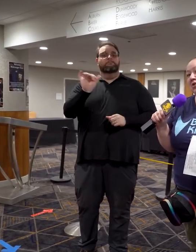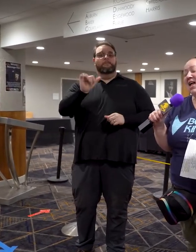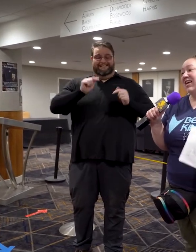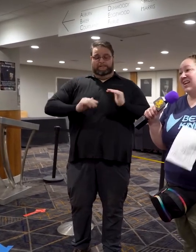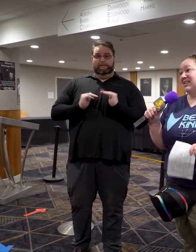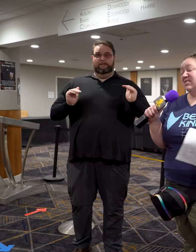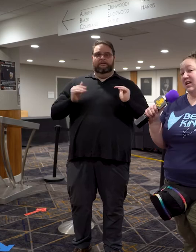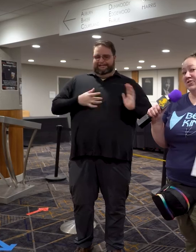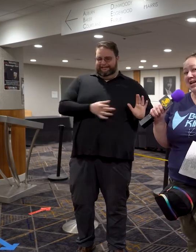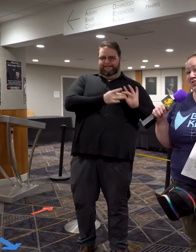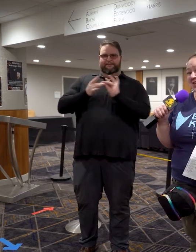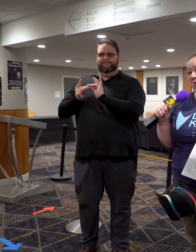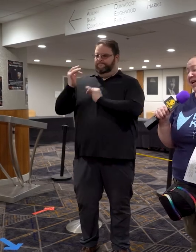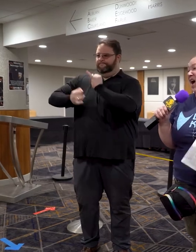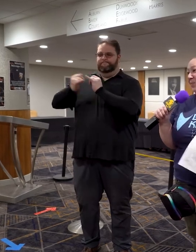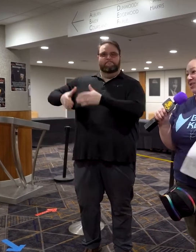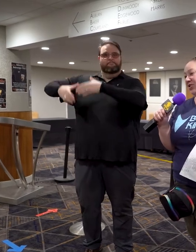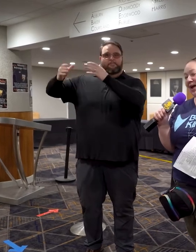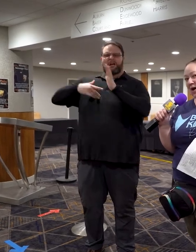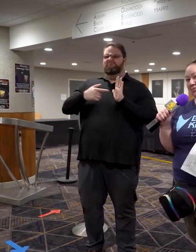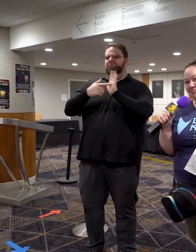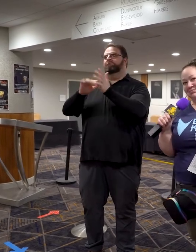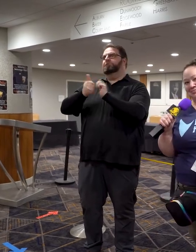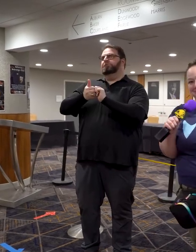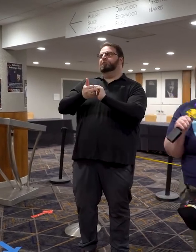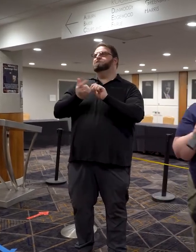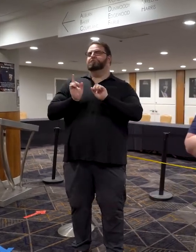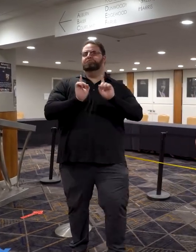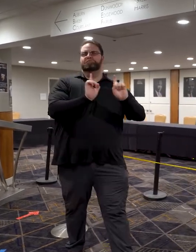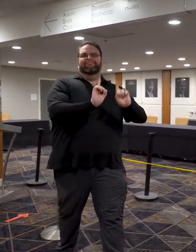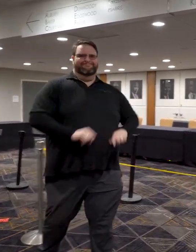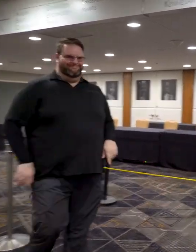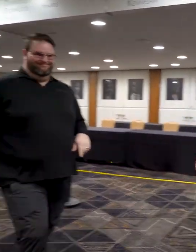the level that connects to the International Tower. I'm going to show you how.